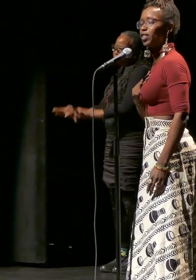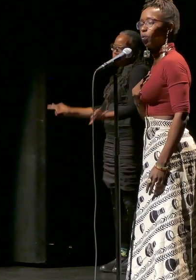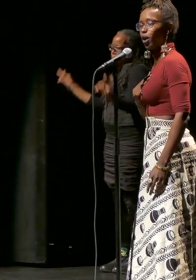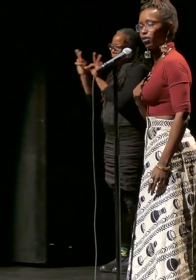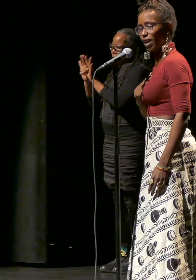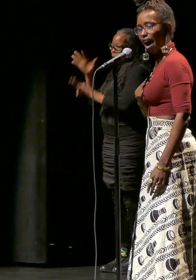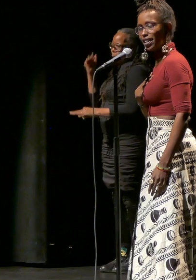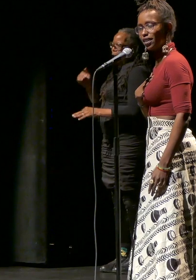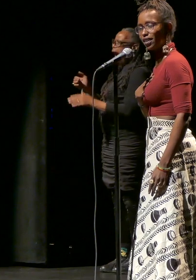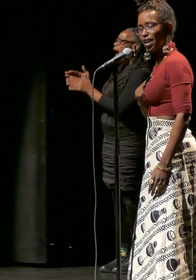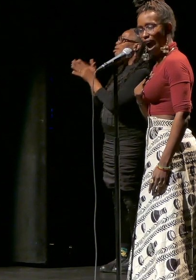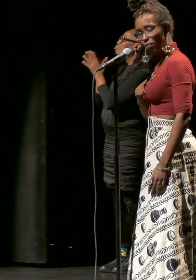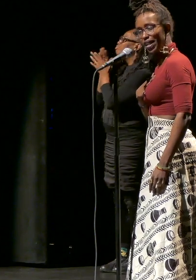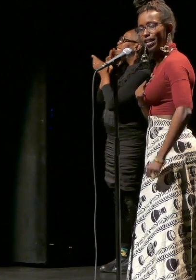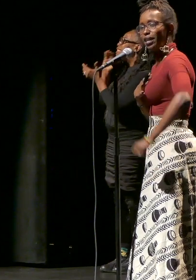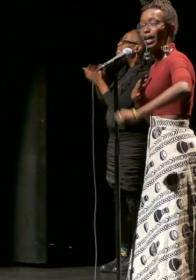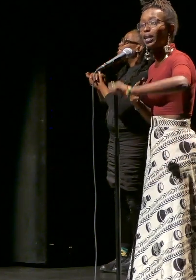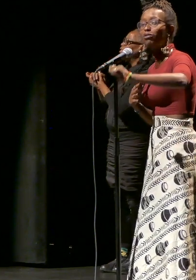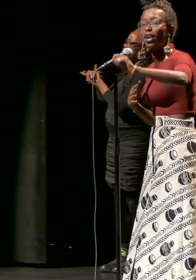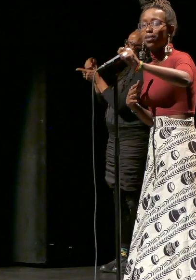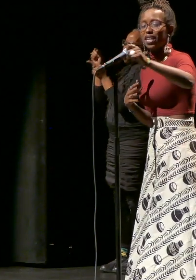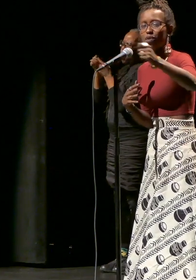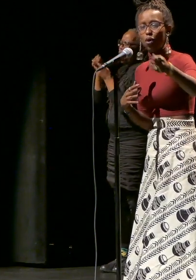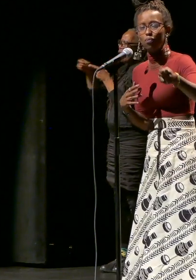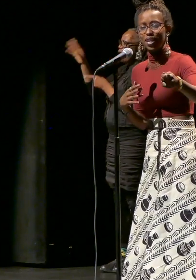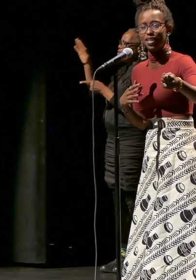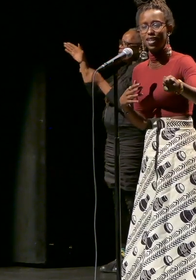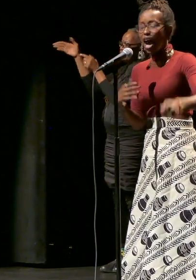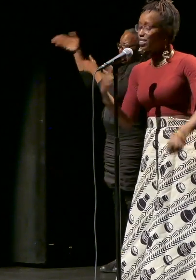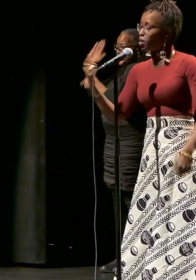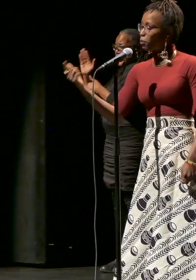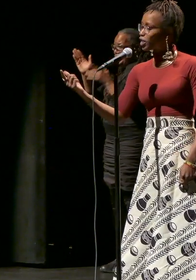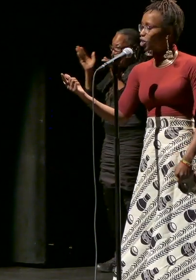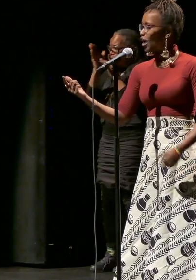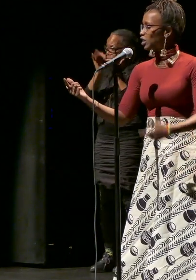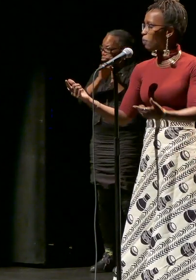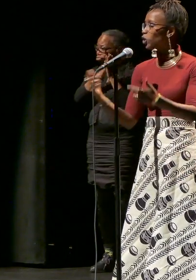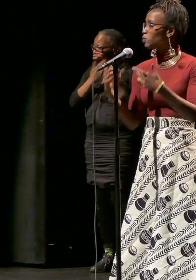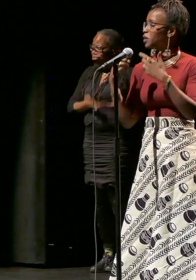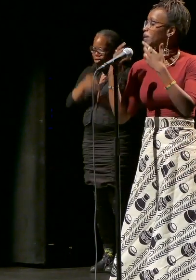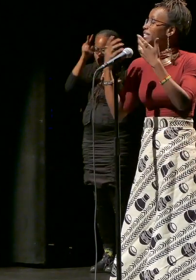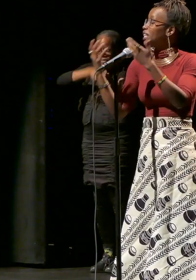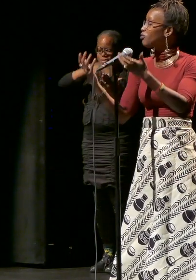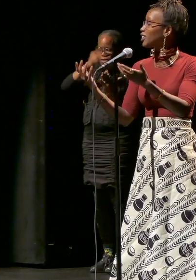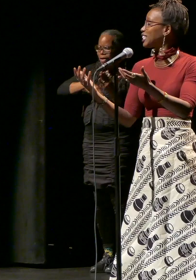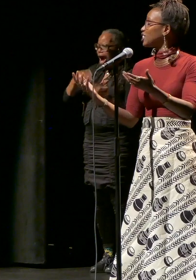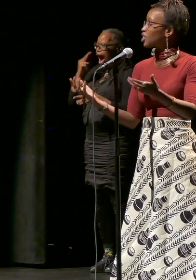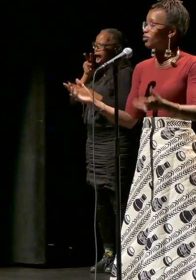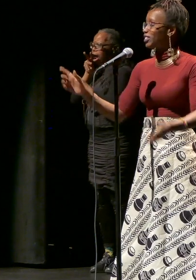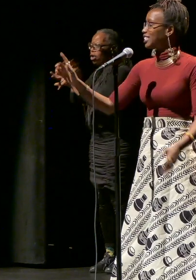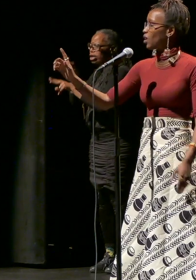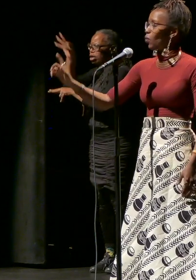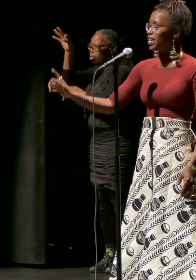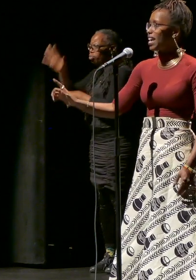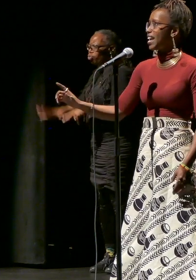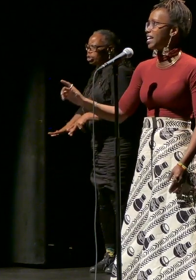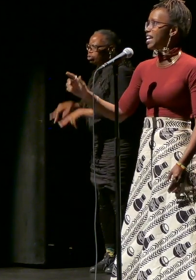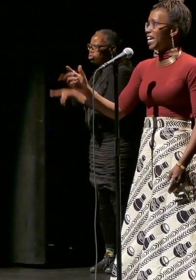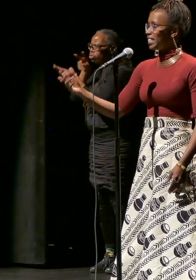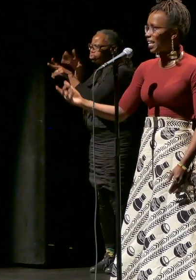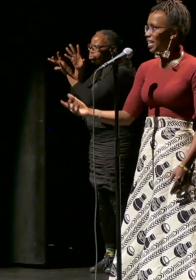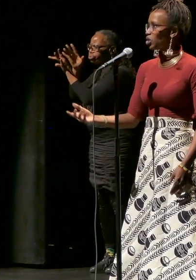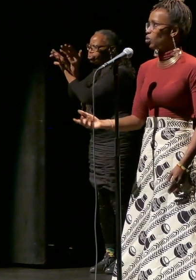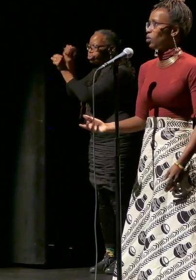I believed in the word of God. I read it like a love letter that he wrote me. I saw the preacher as the postman speaking deliverance each service until one